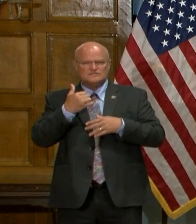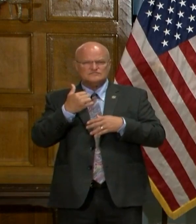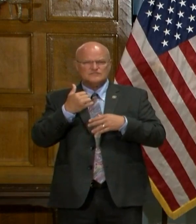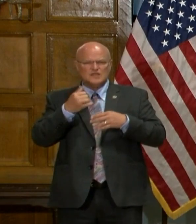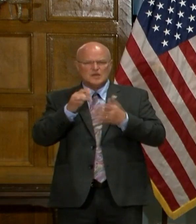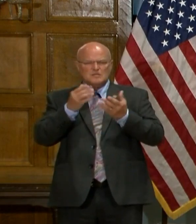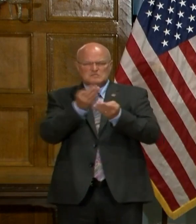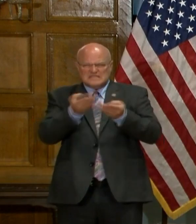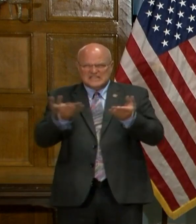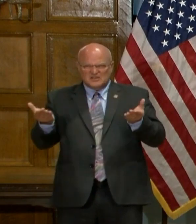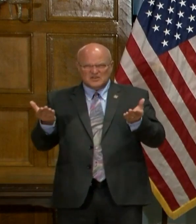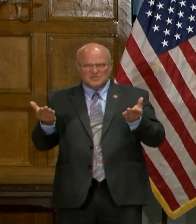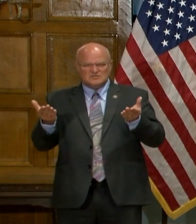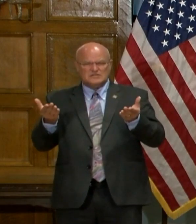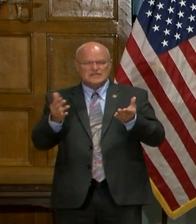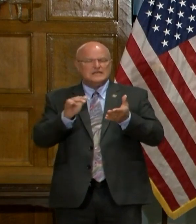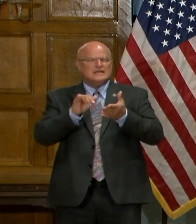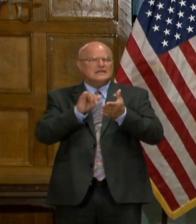transmittal materials,